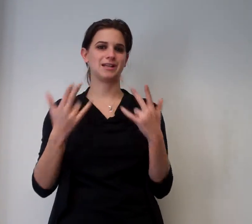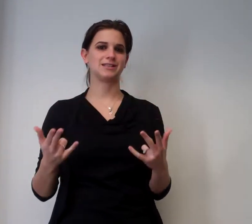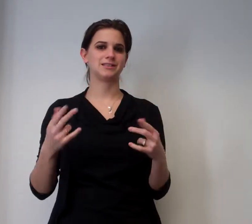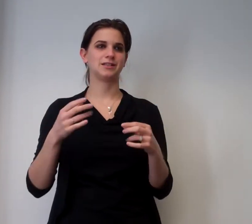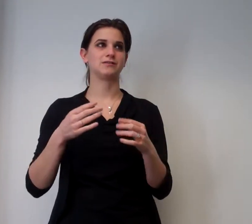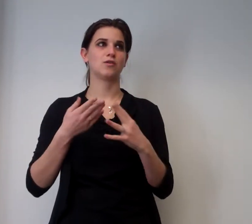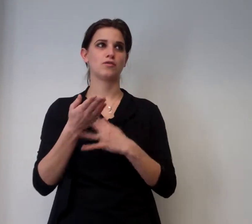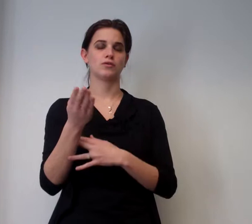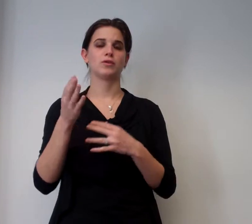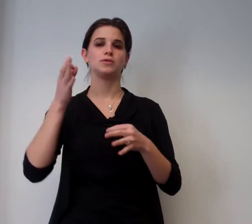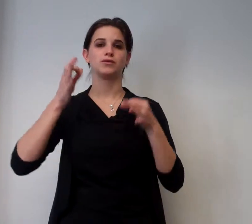What's her background?